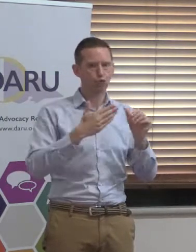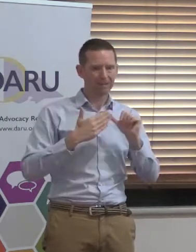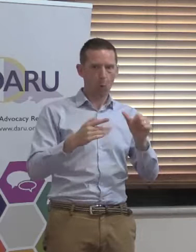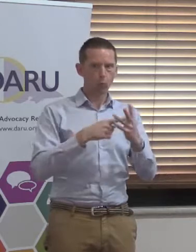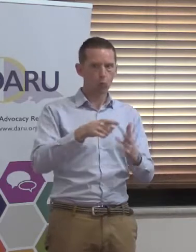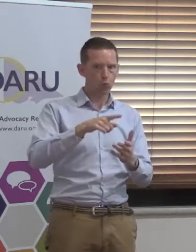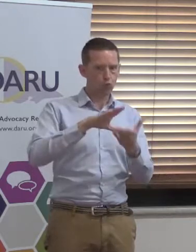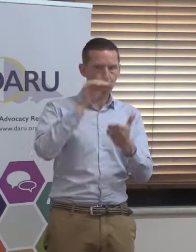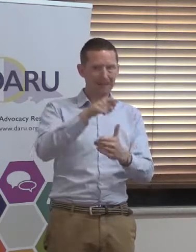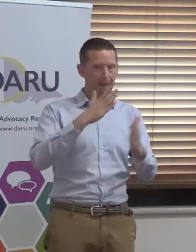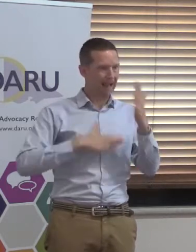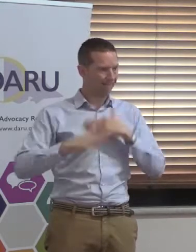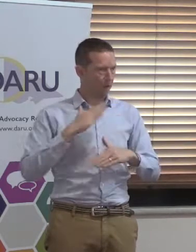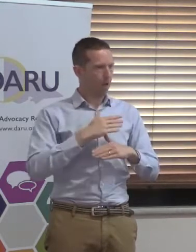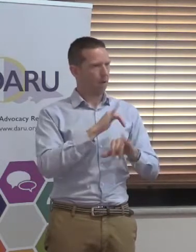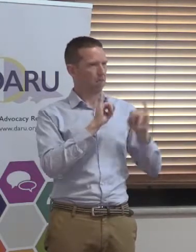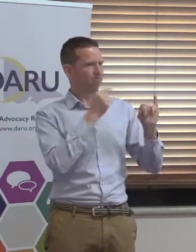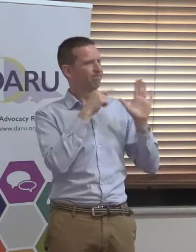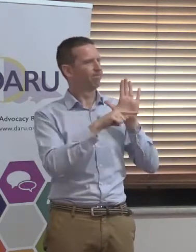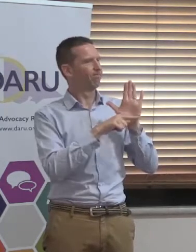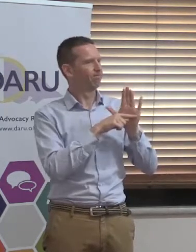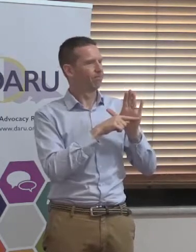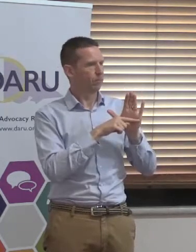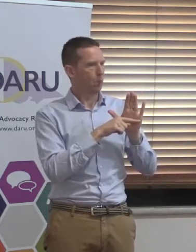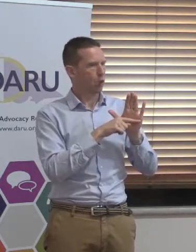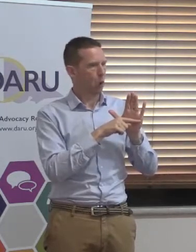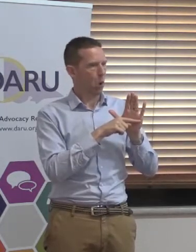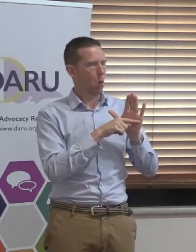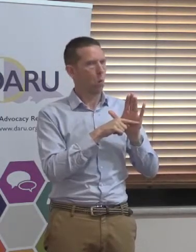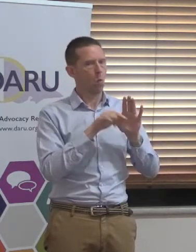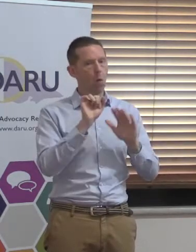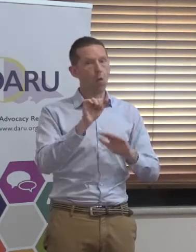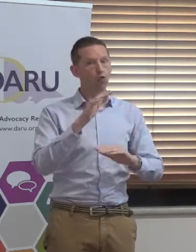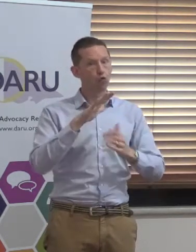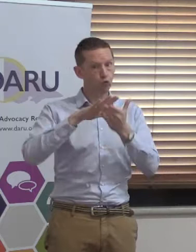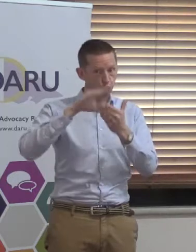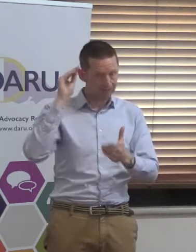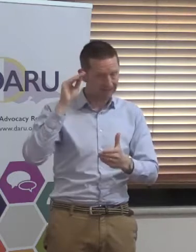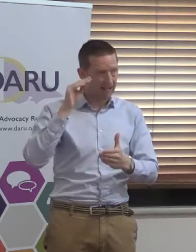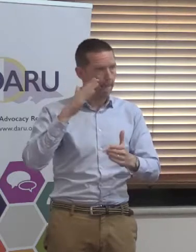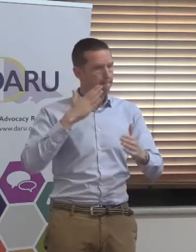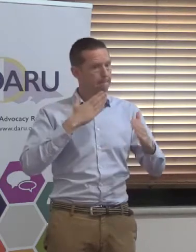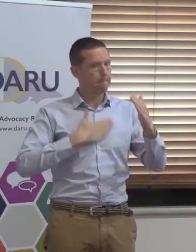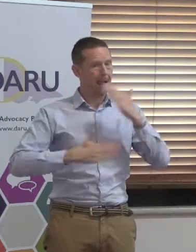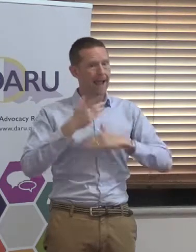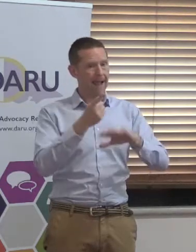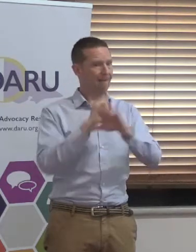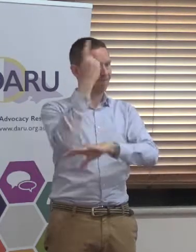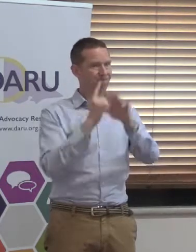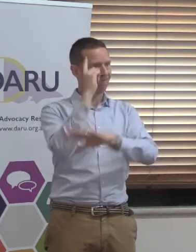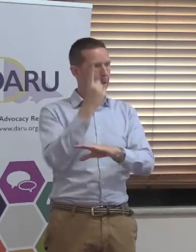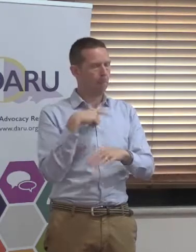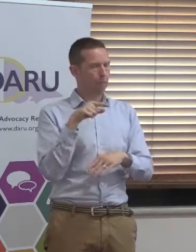in non-productive ways, and students behaving in a way because they don't